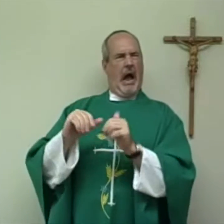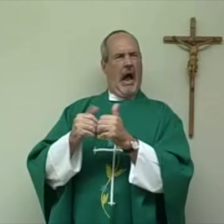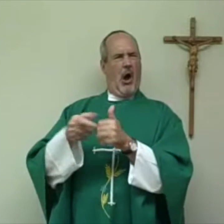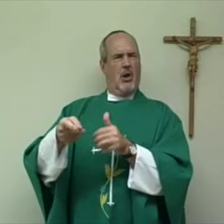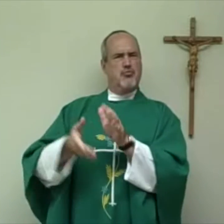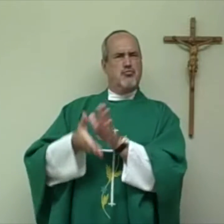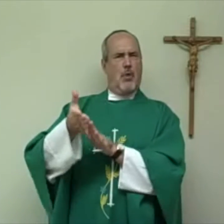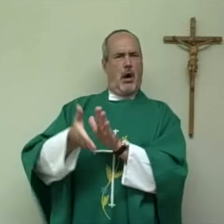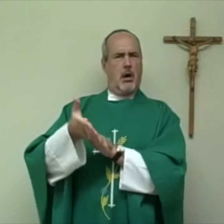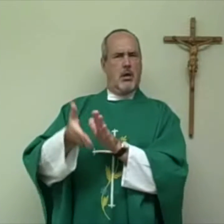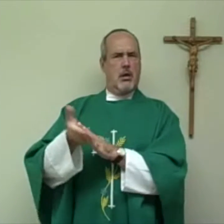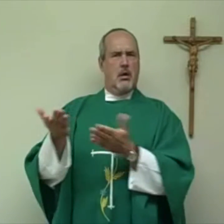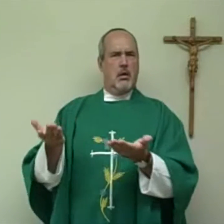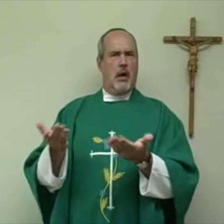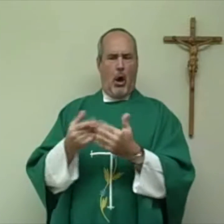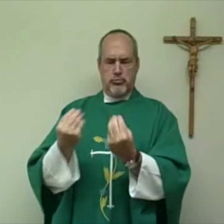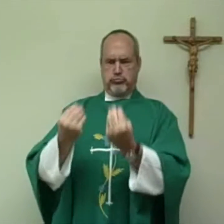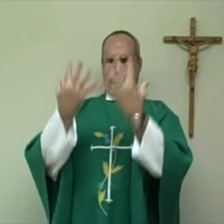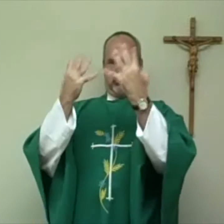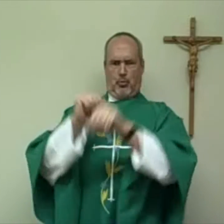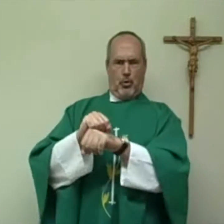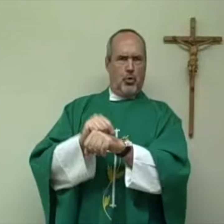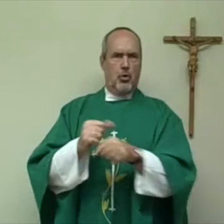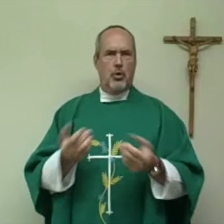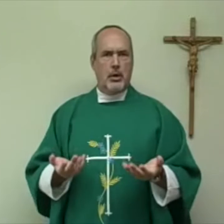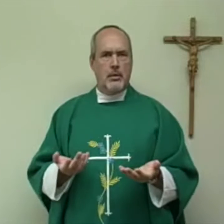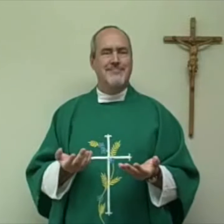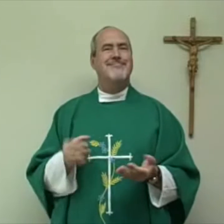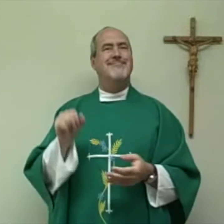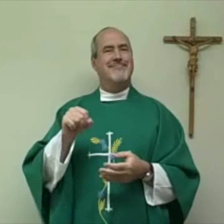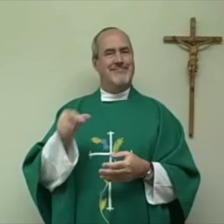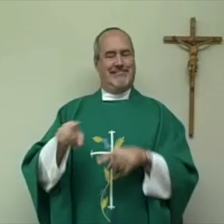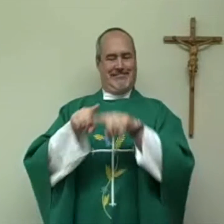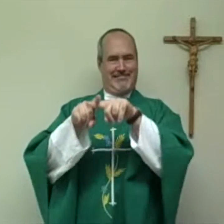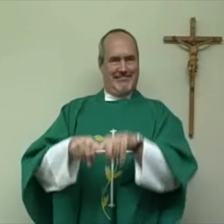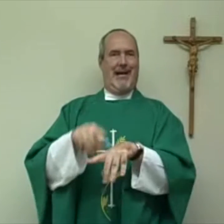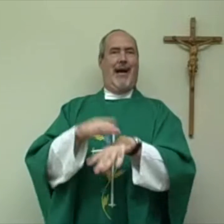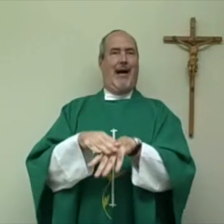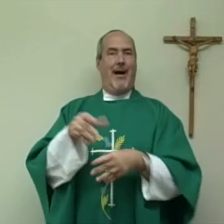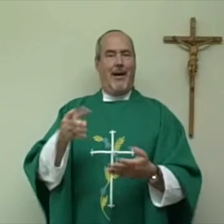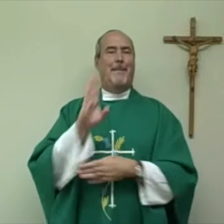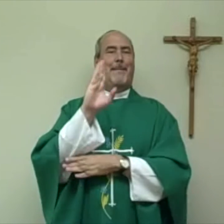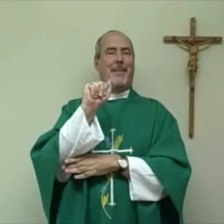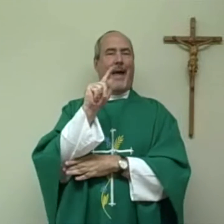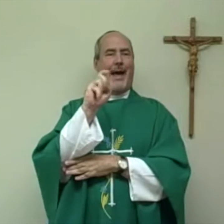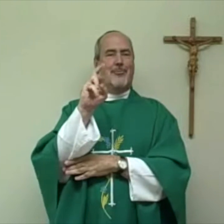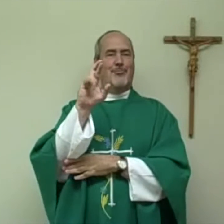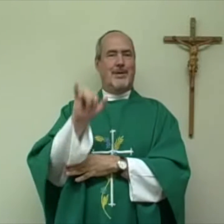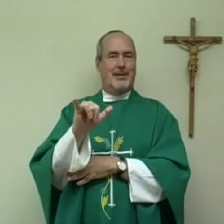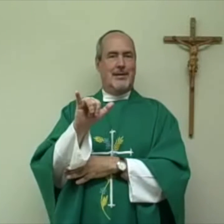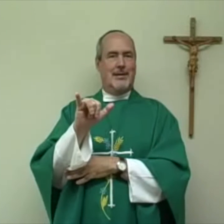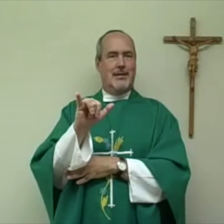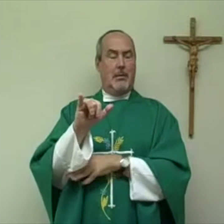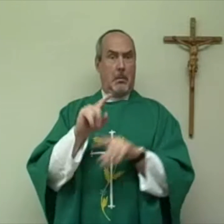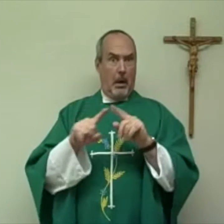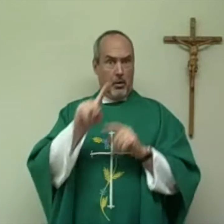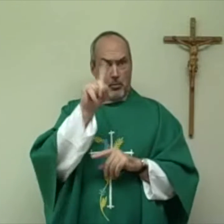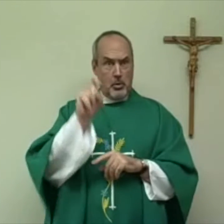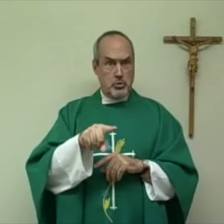about? Well, think about it. A laptop, when you open it up, turns on, and it runs, but it depends on a